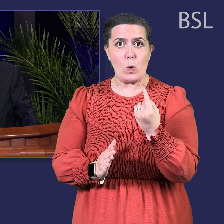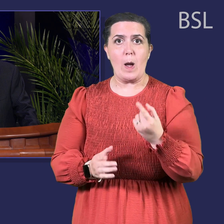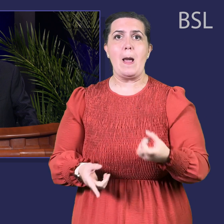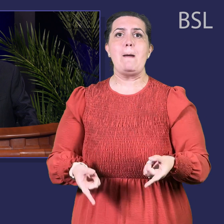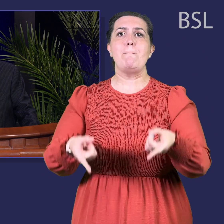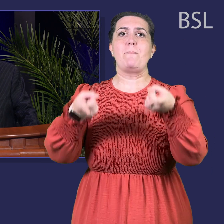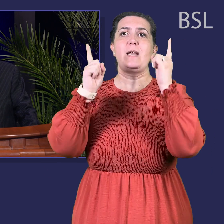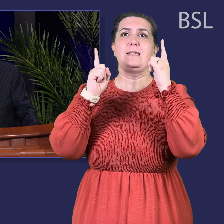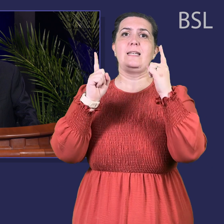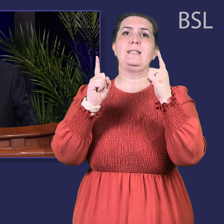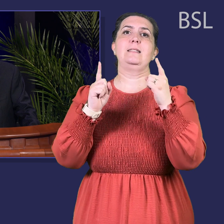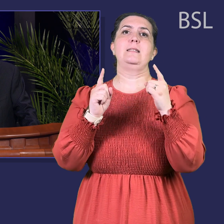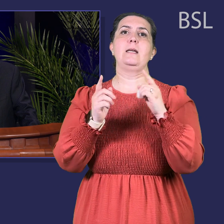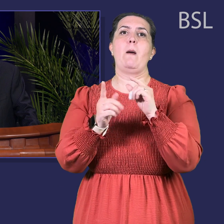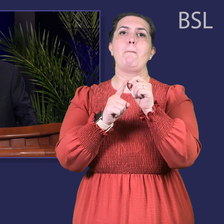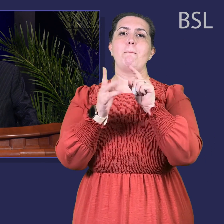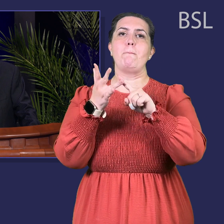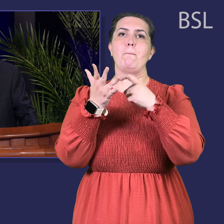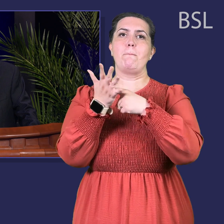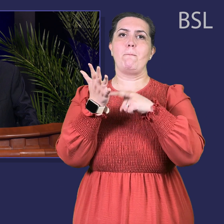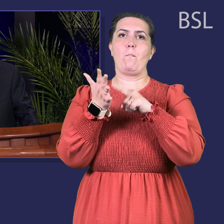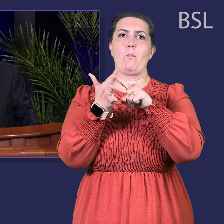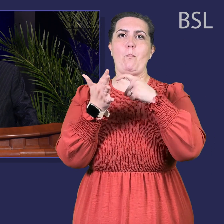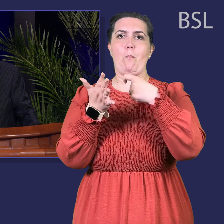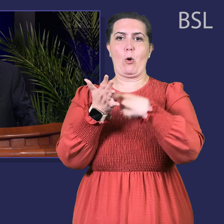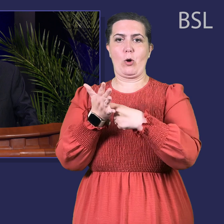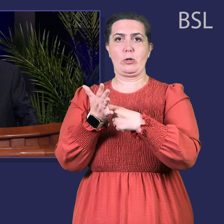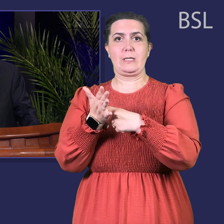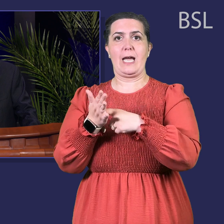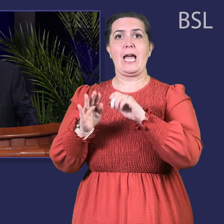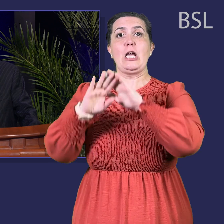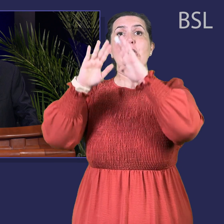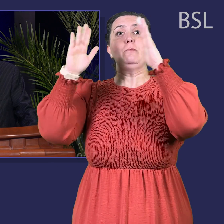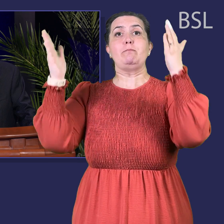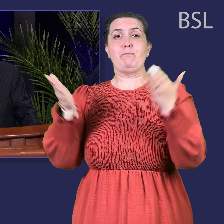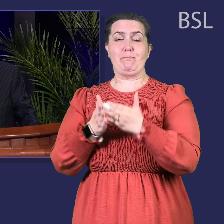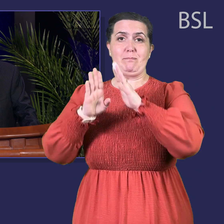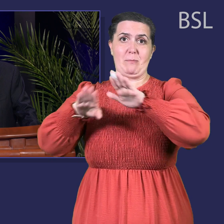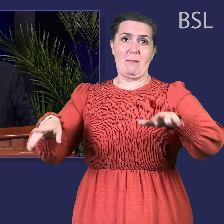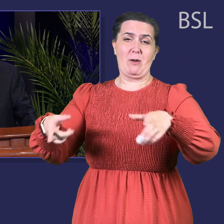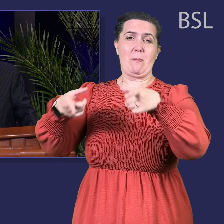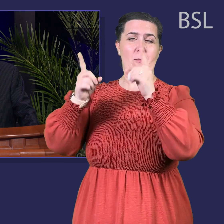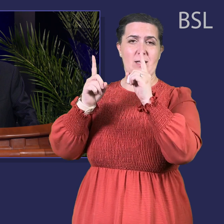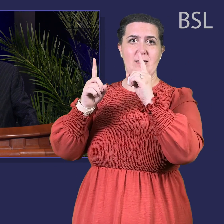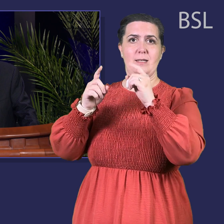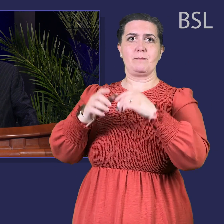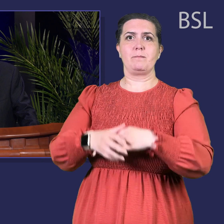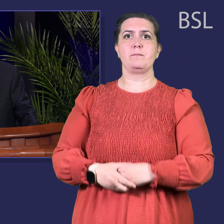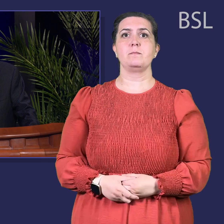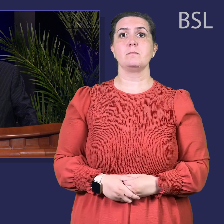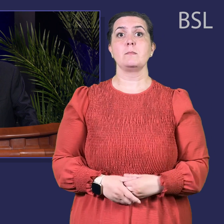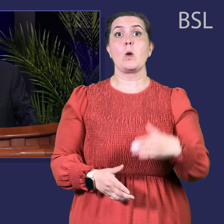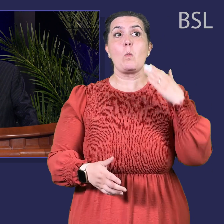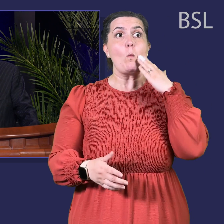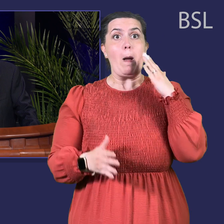be offered by President Susan H. Porter, General Primary